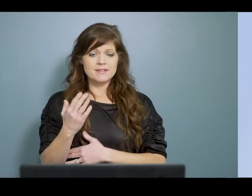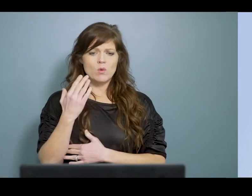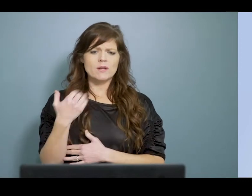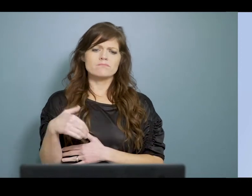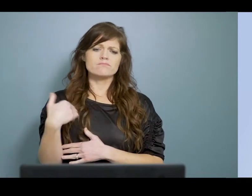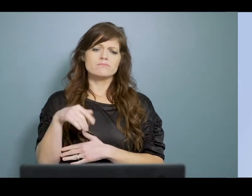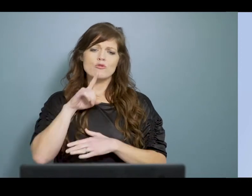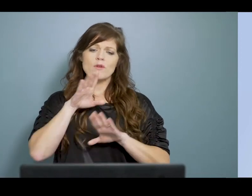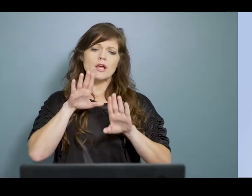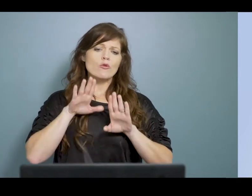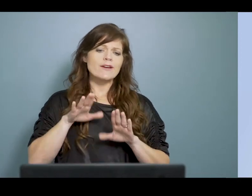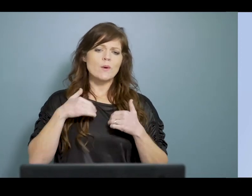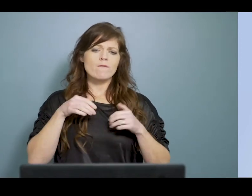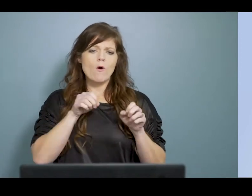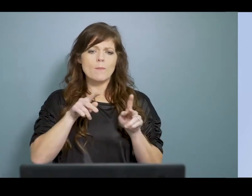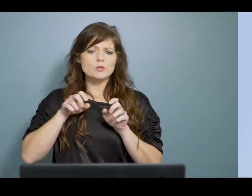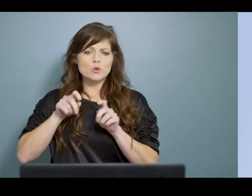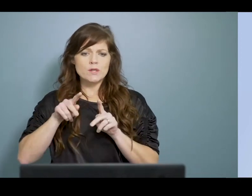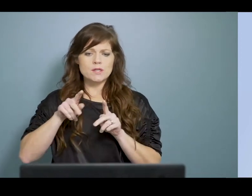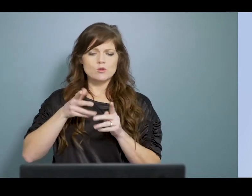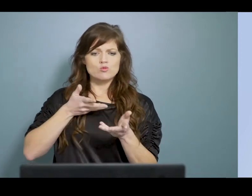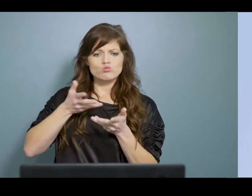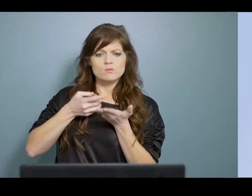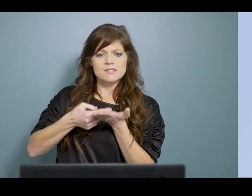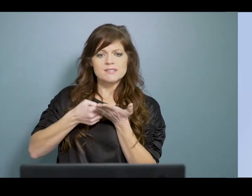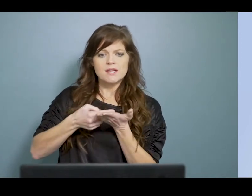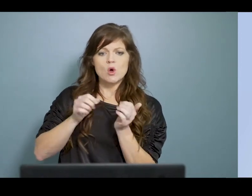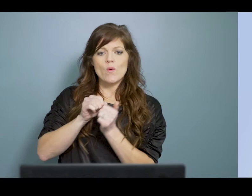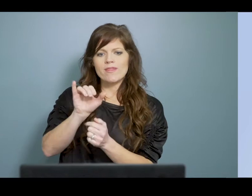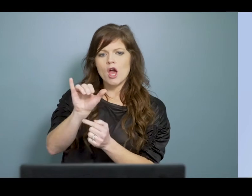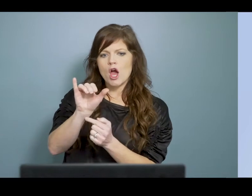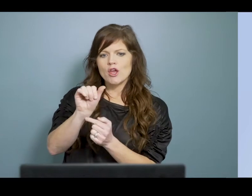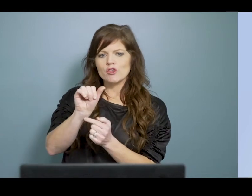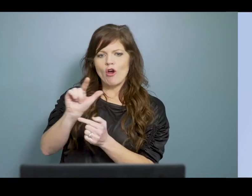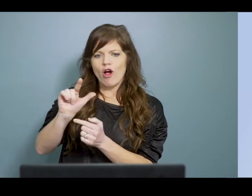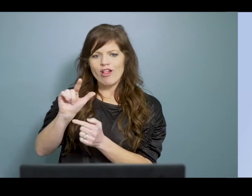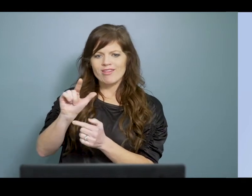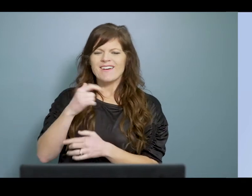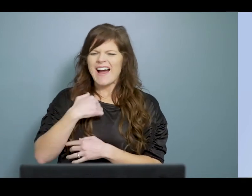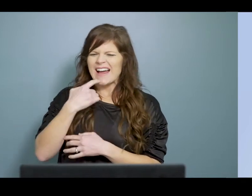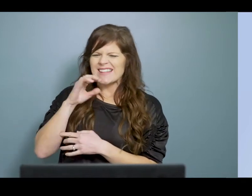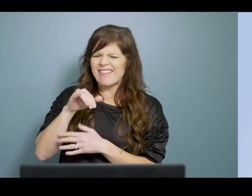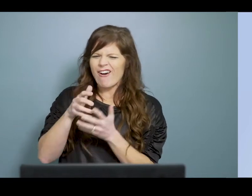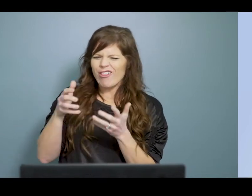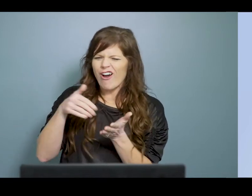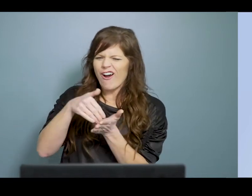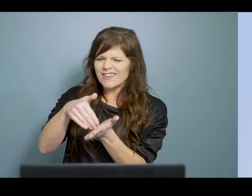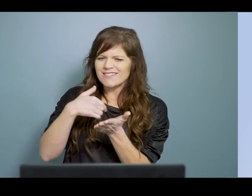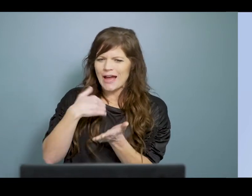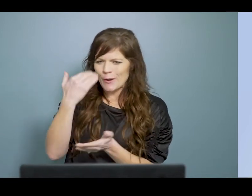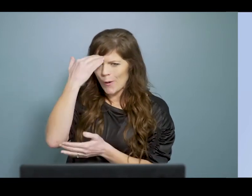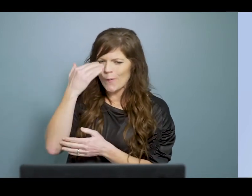opportunity to talk to y'all. I do say y'all a lot. I went to Tulane, lived in New Orleans for a decade.